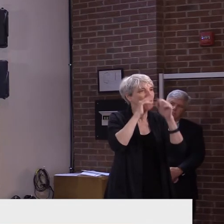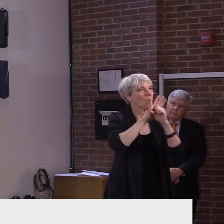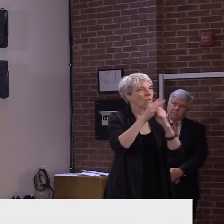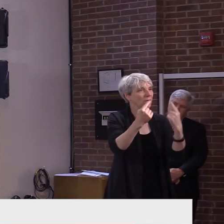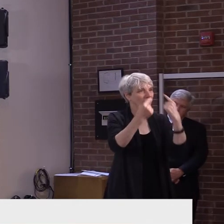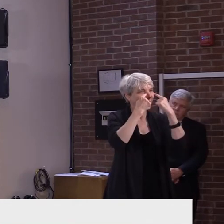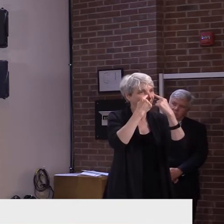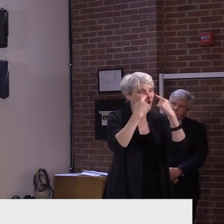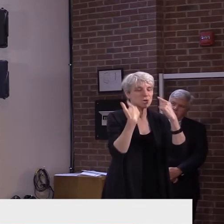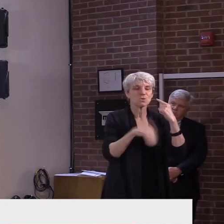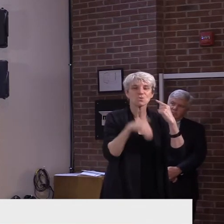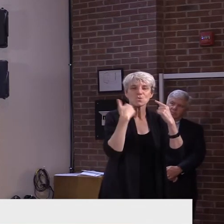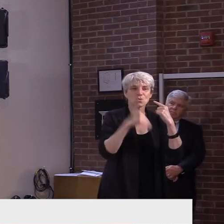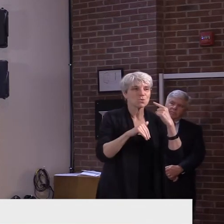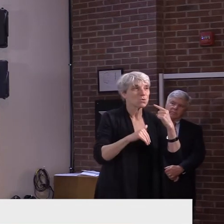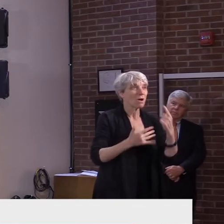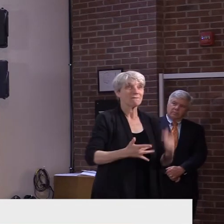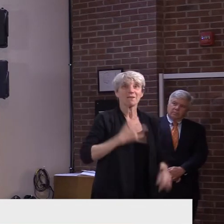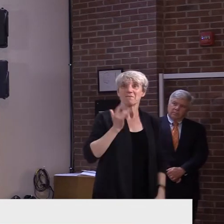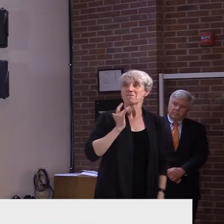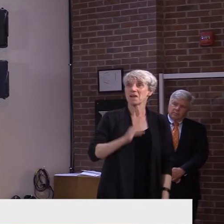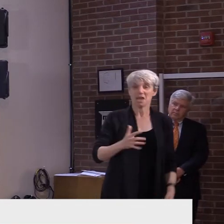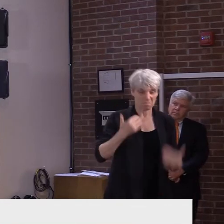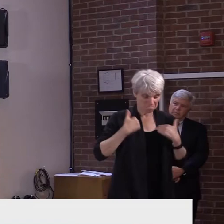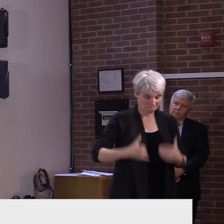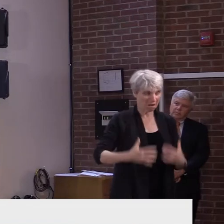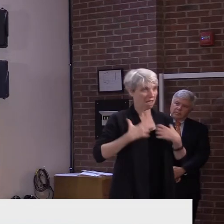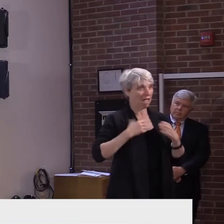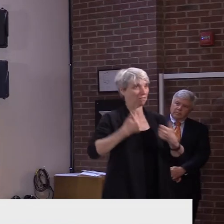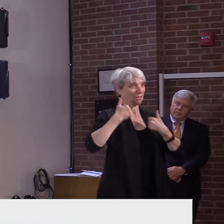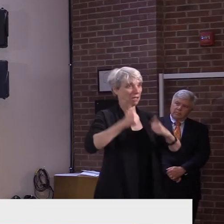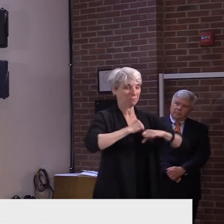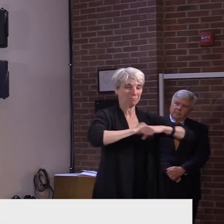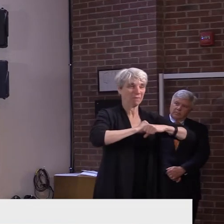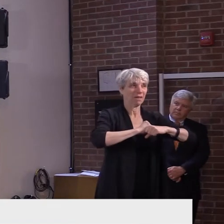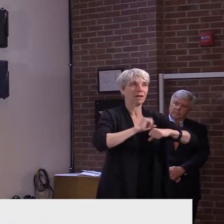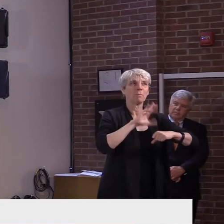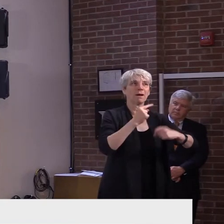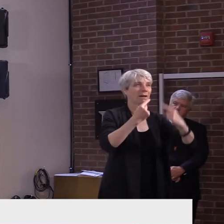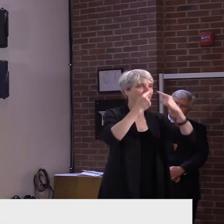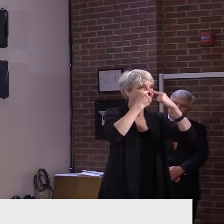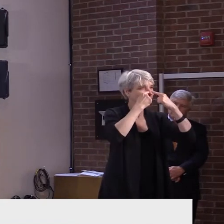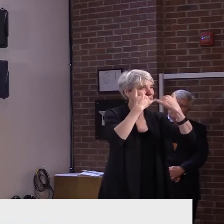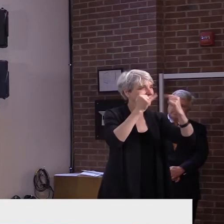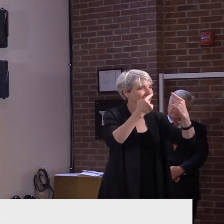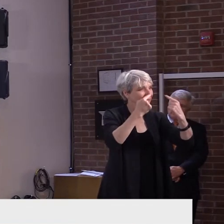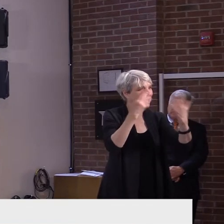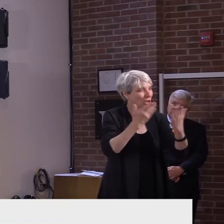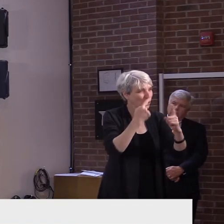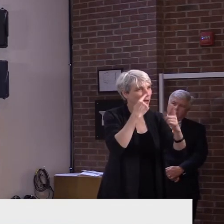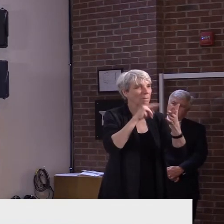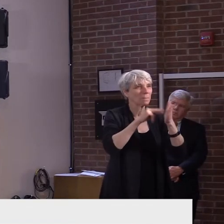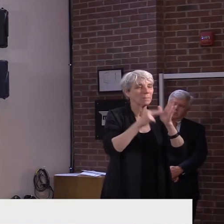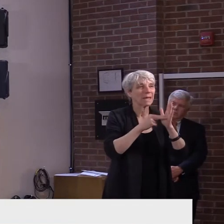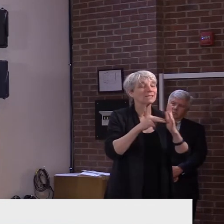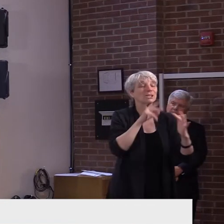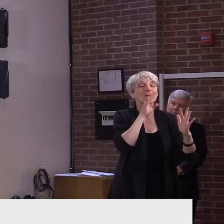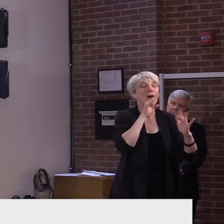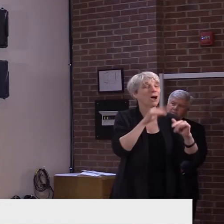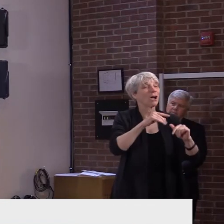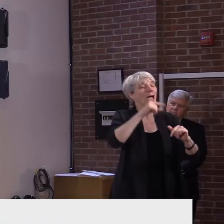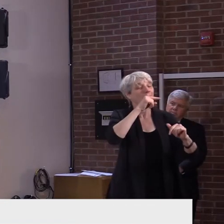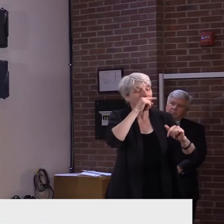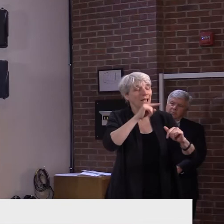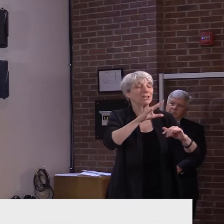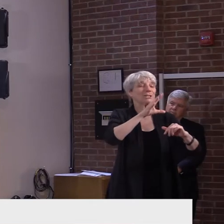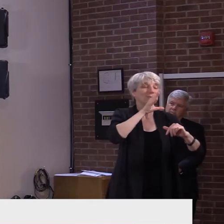and even transmit the virus to others. I want to emphasize, vaccination makes this time period very